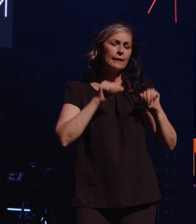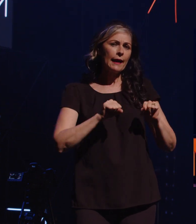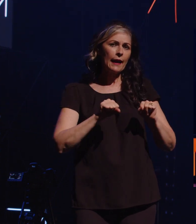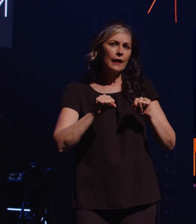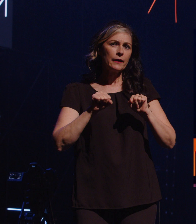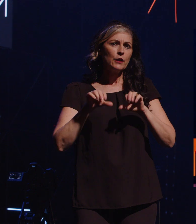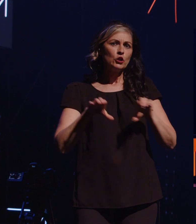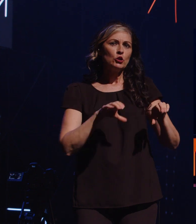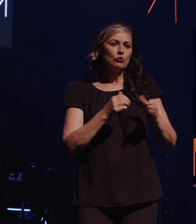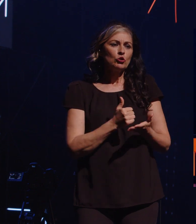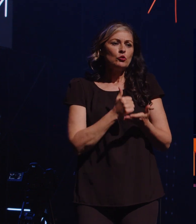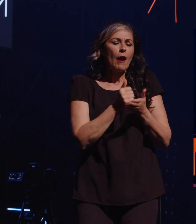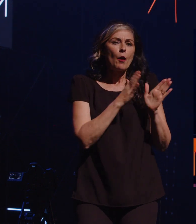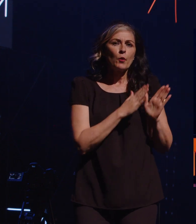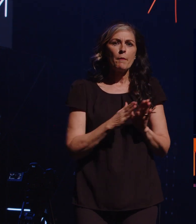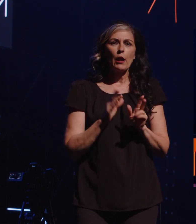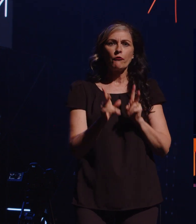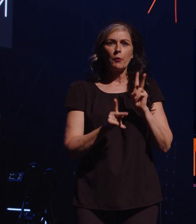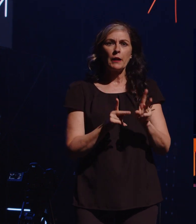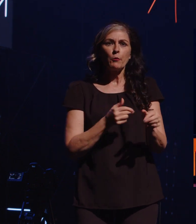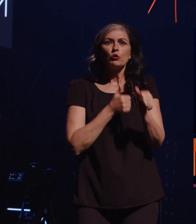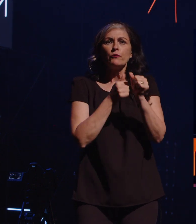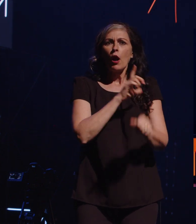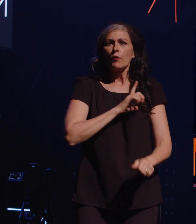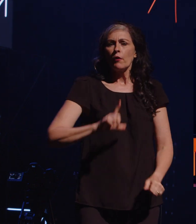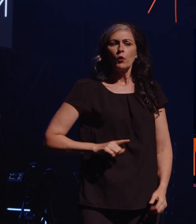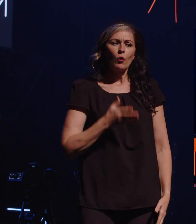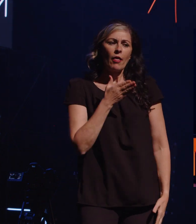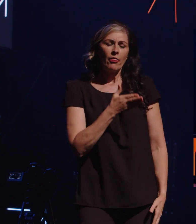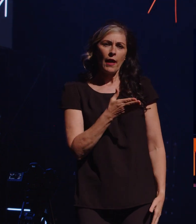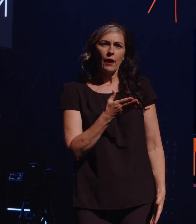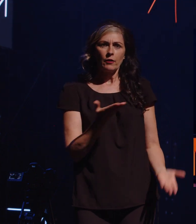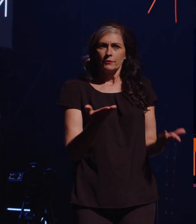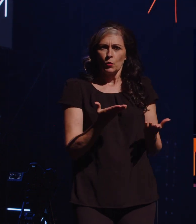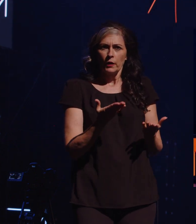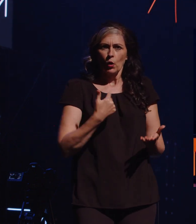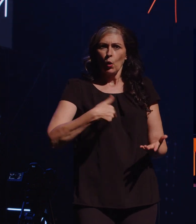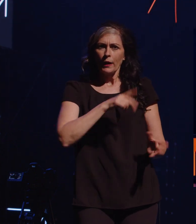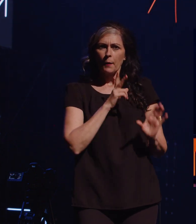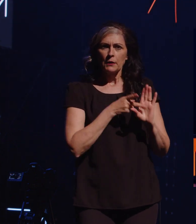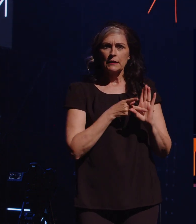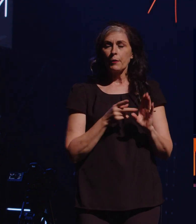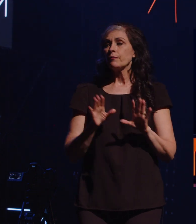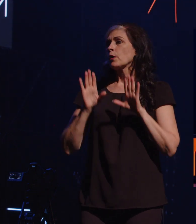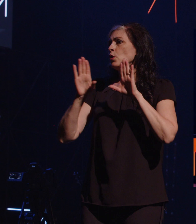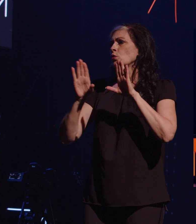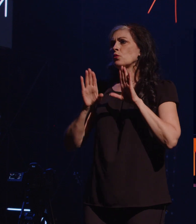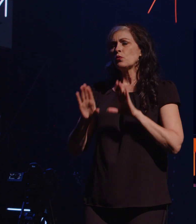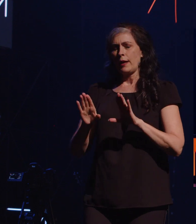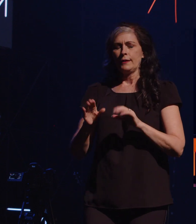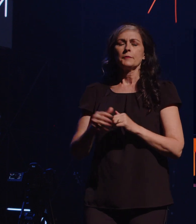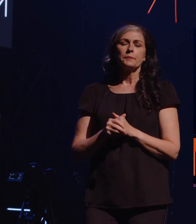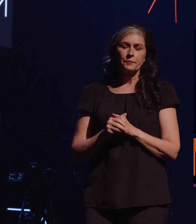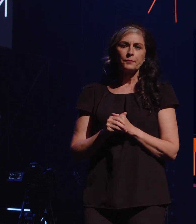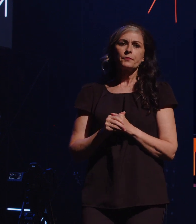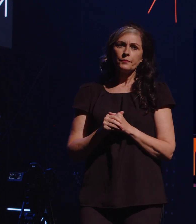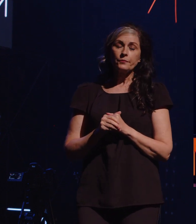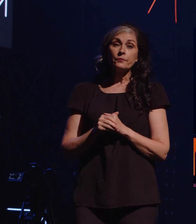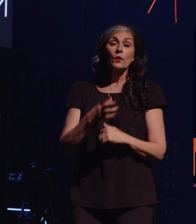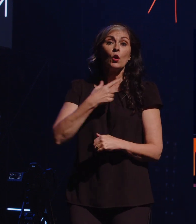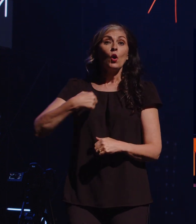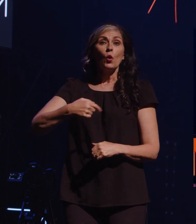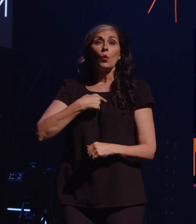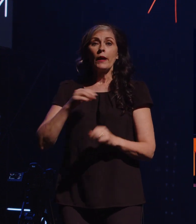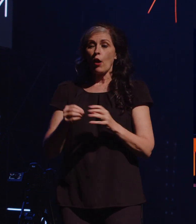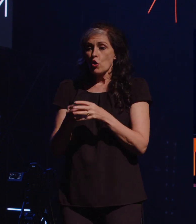help prepare the way for people to follow the Lord there? What are you hoping the Grove will participate in with you? Great. Yeah. We